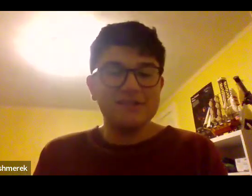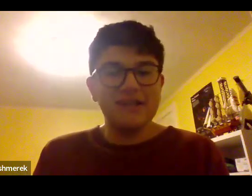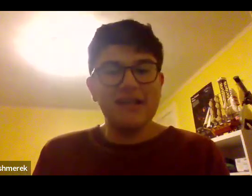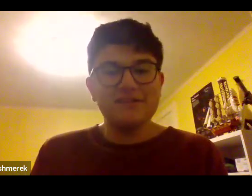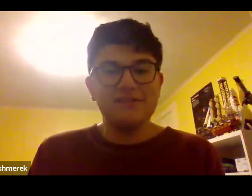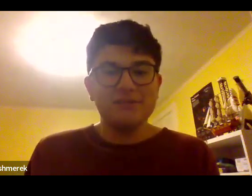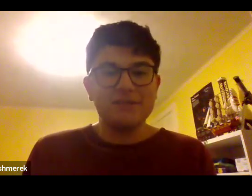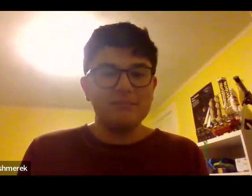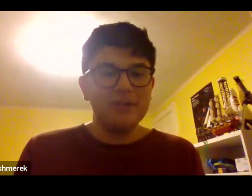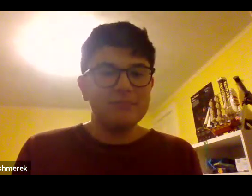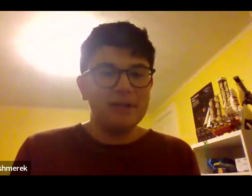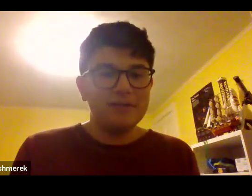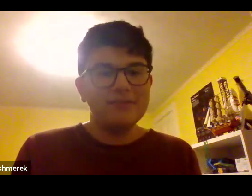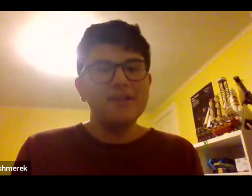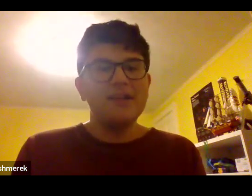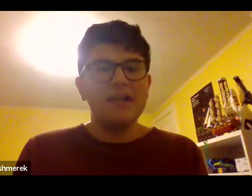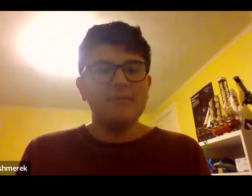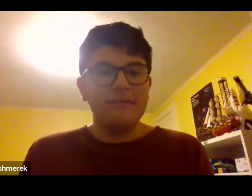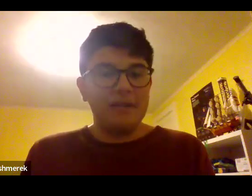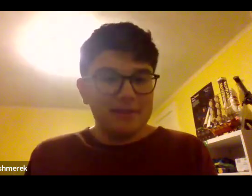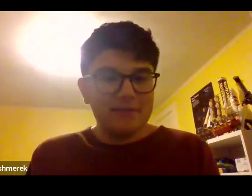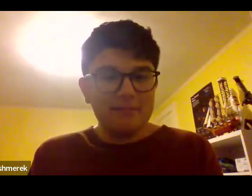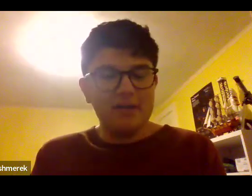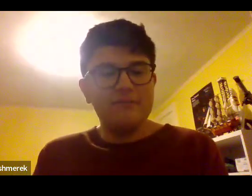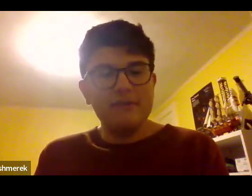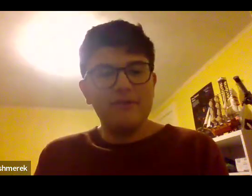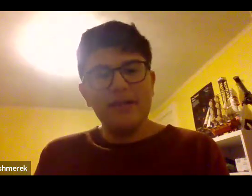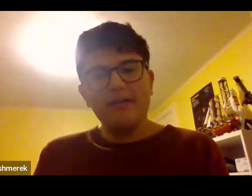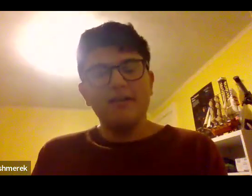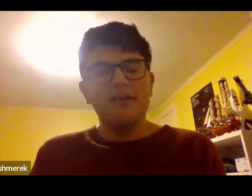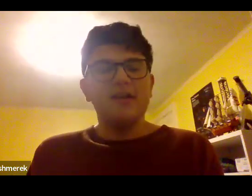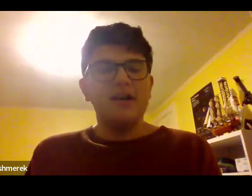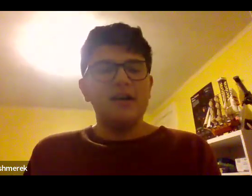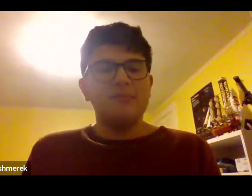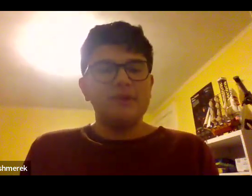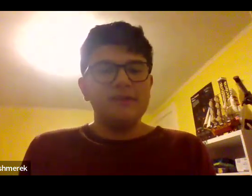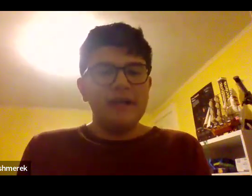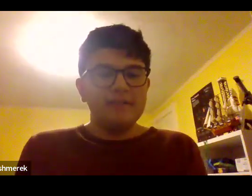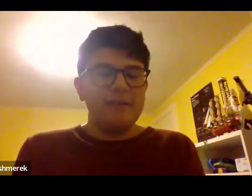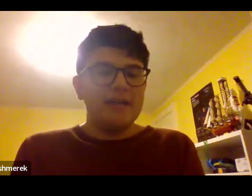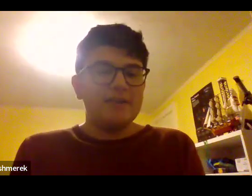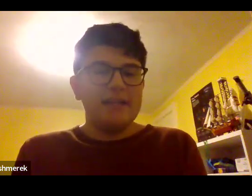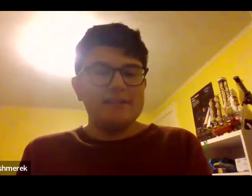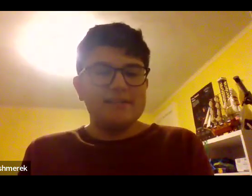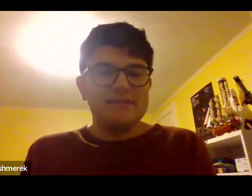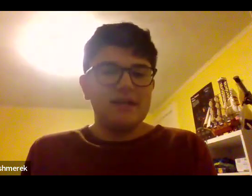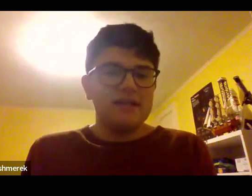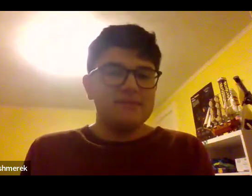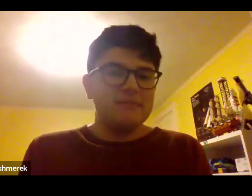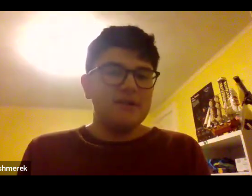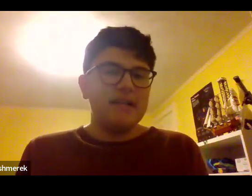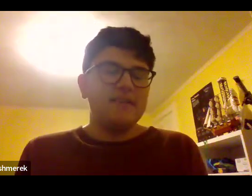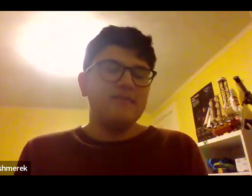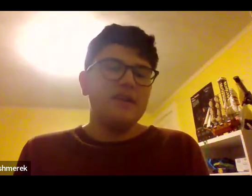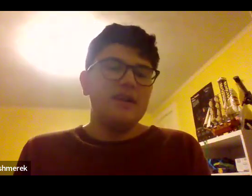student to a straight A student, which I am very proud of, and my family is very proud of me for that. But the fact of the matter is,